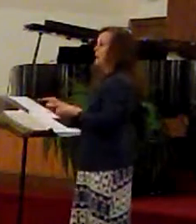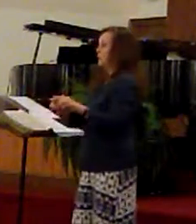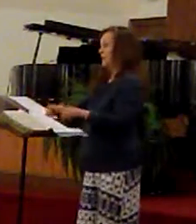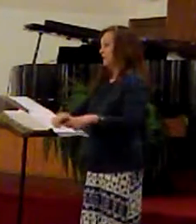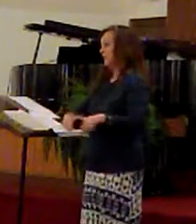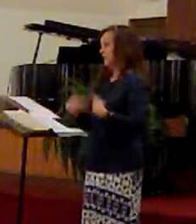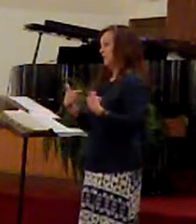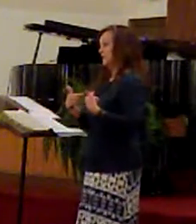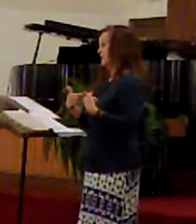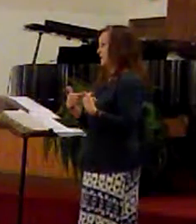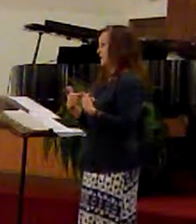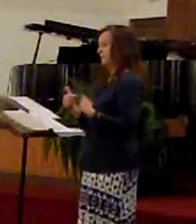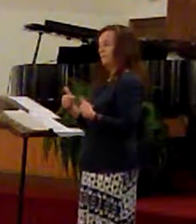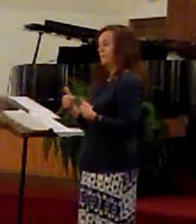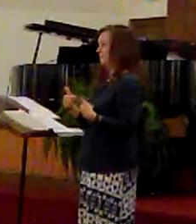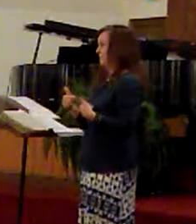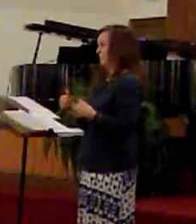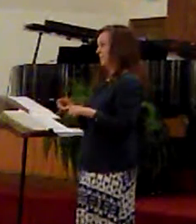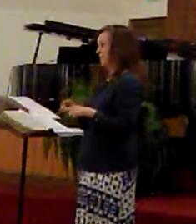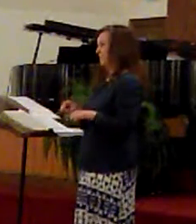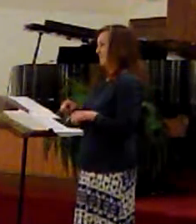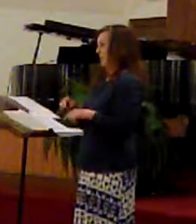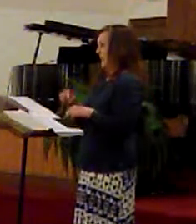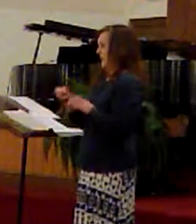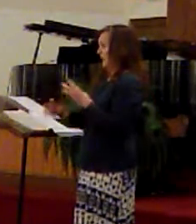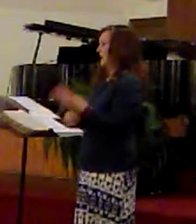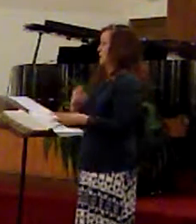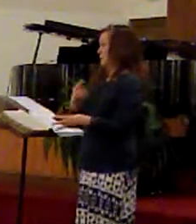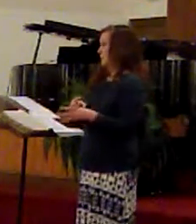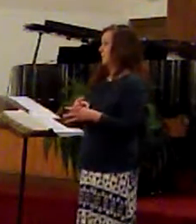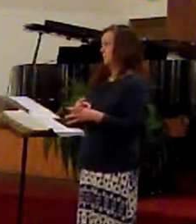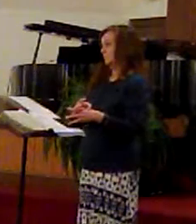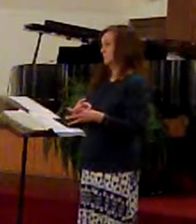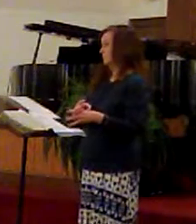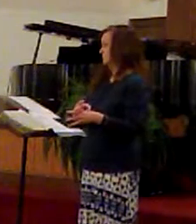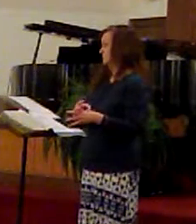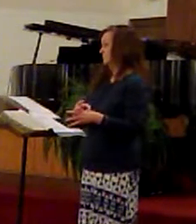this collects dust all week, and we live like the world.